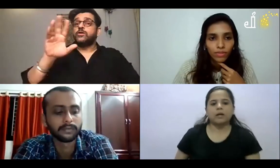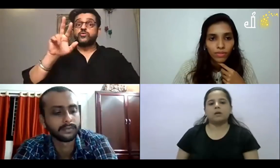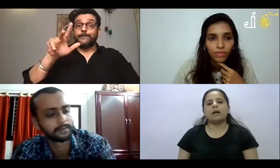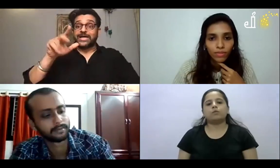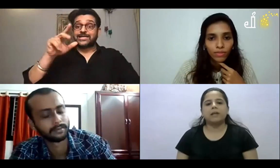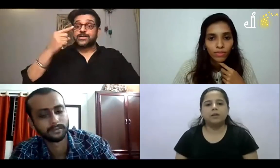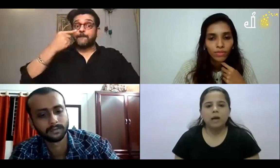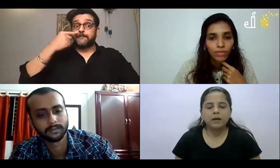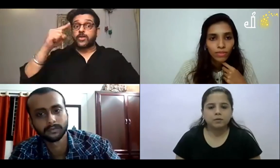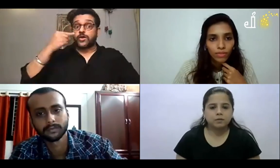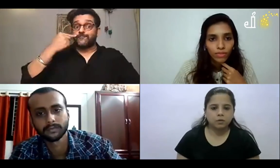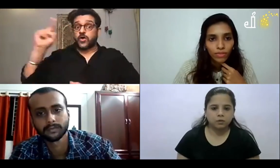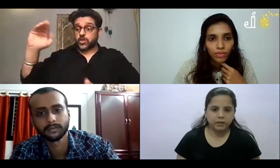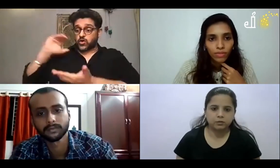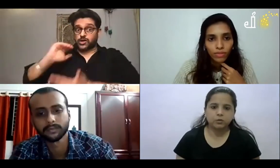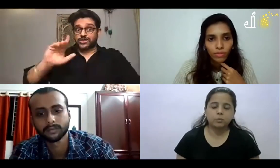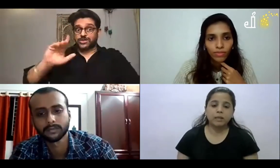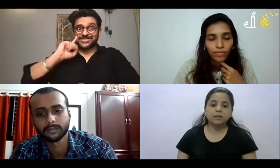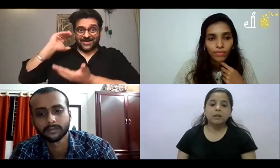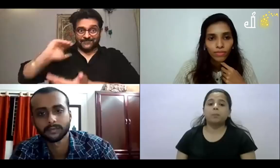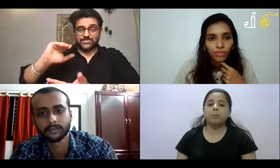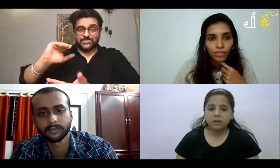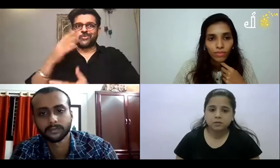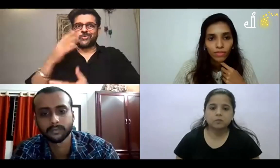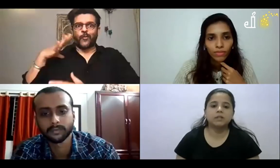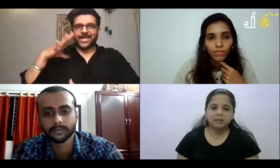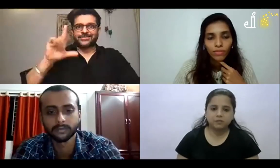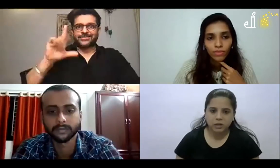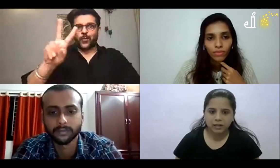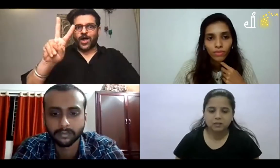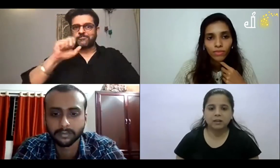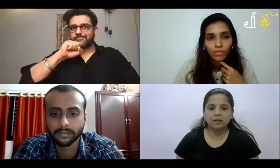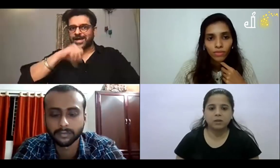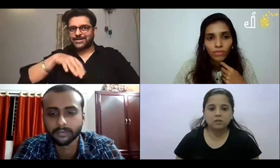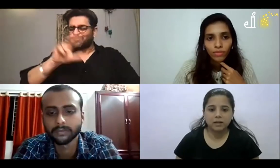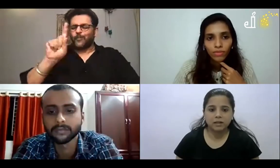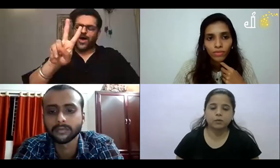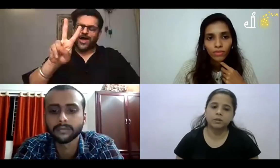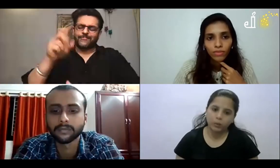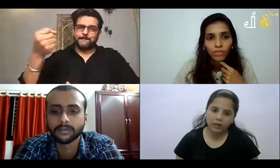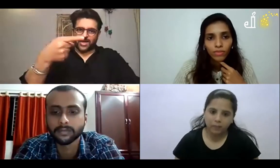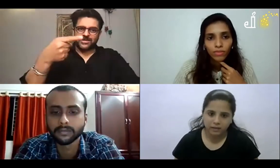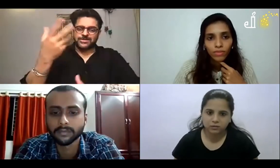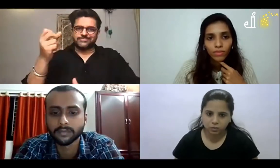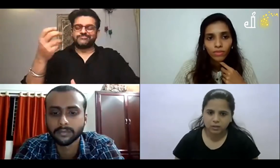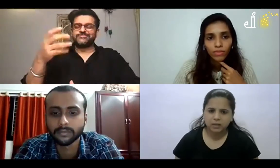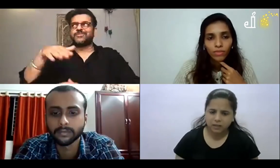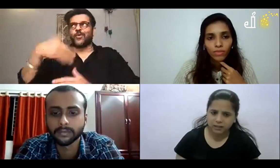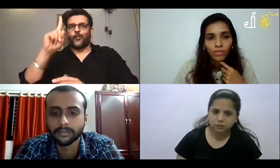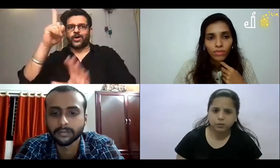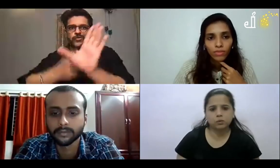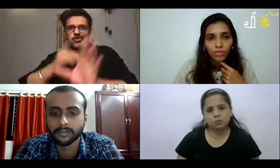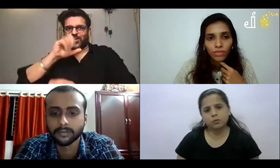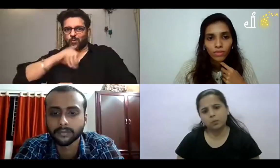So yeah, I would like to add over here. So you mean the parents of the deaf child, they have been waiting for the 12 months,